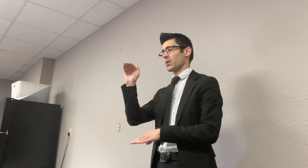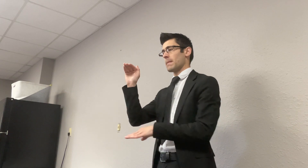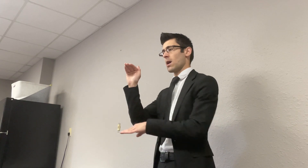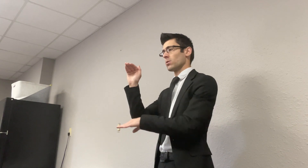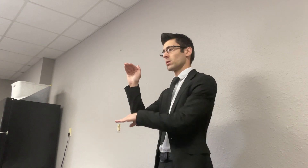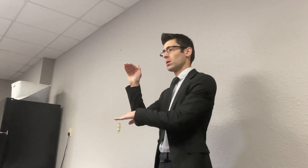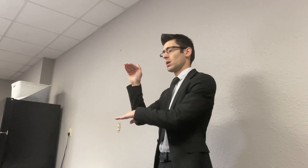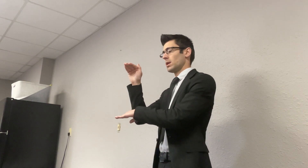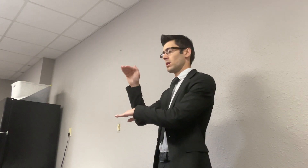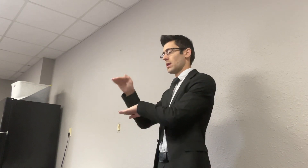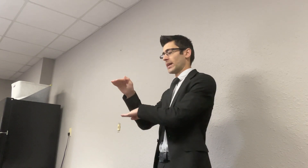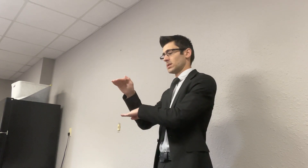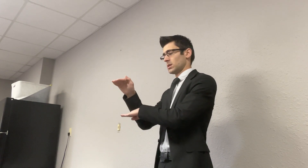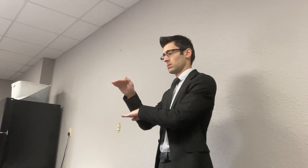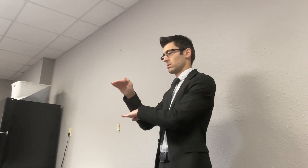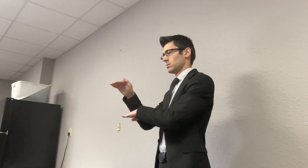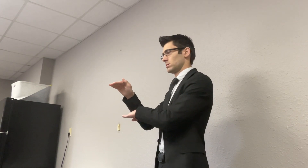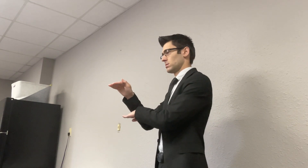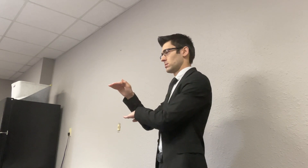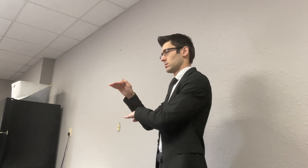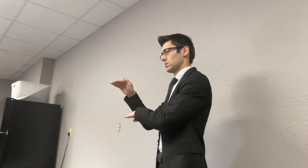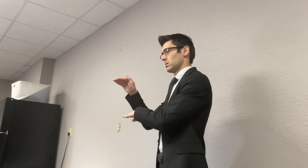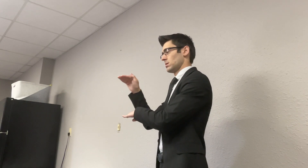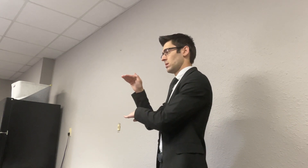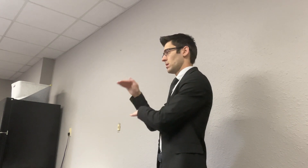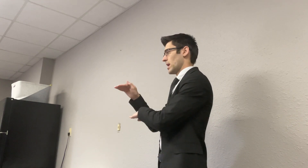out. Night. Night.